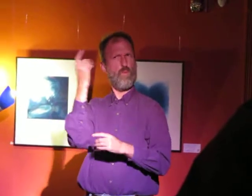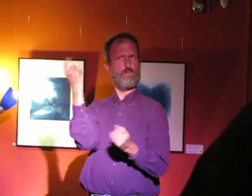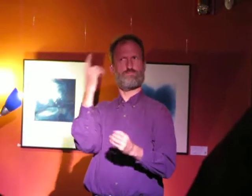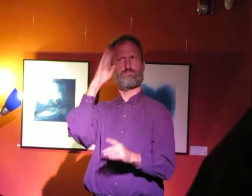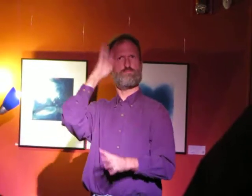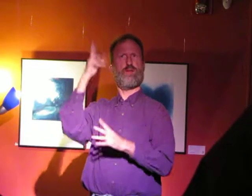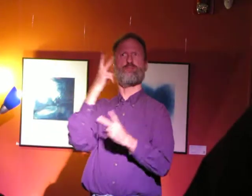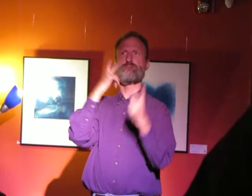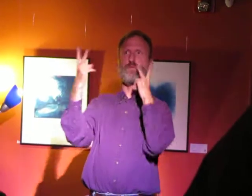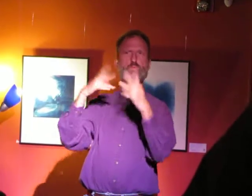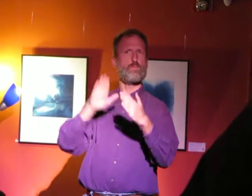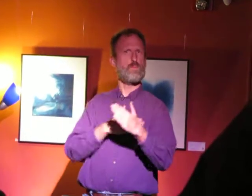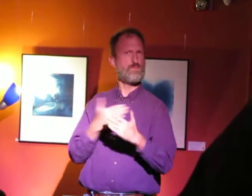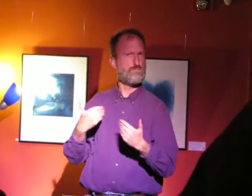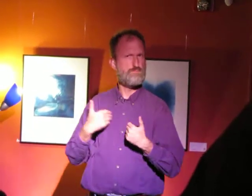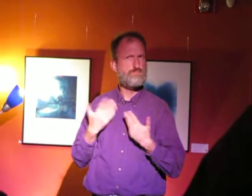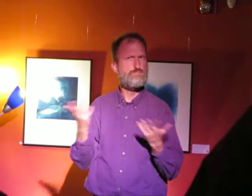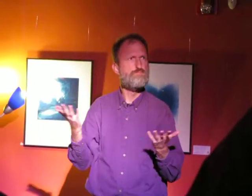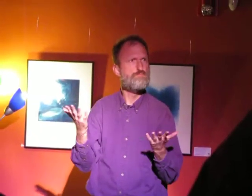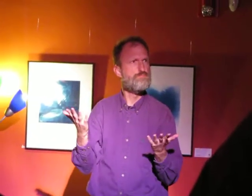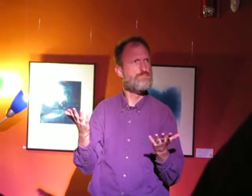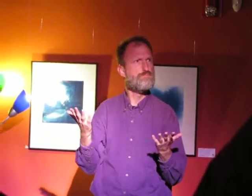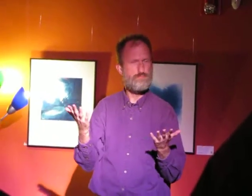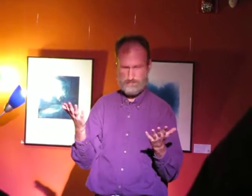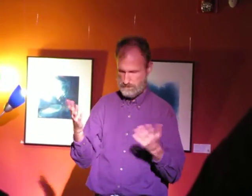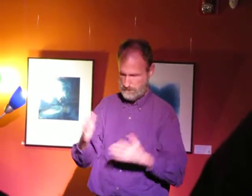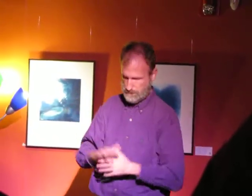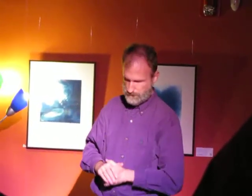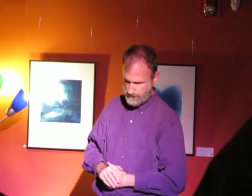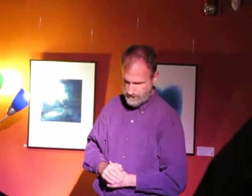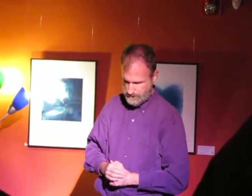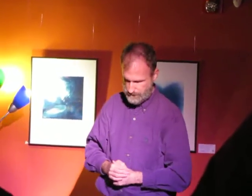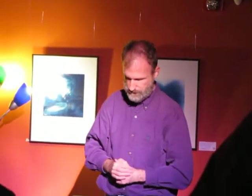Wonder why no one ever thinks of making music for eyes alone.